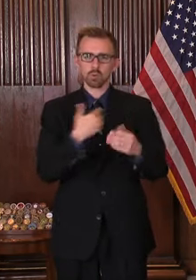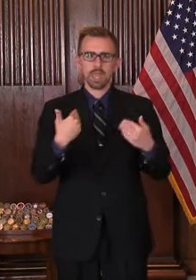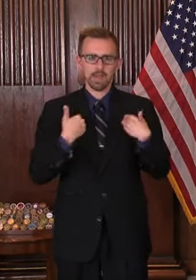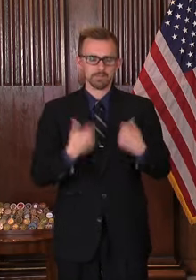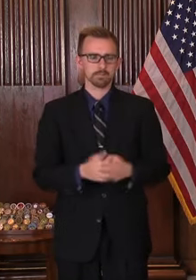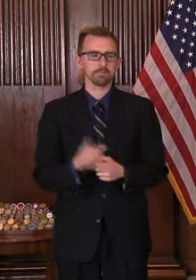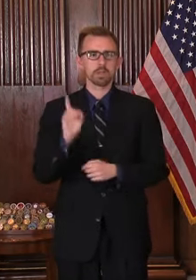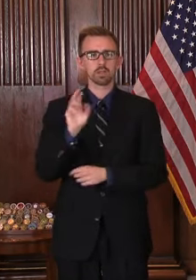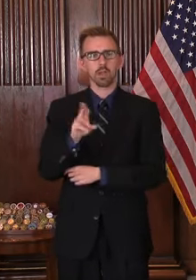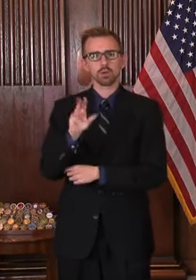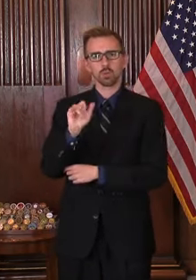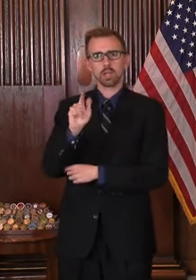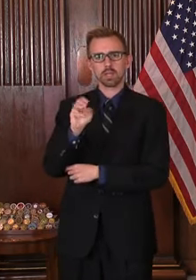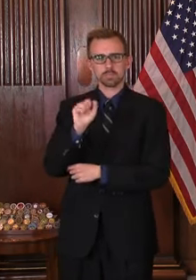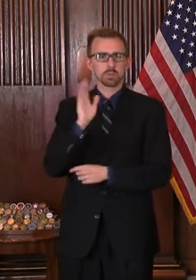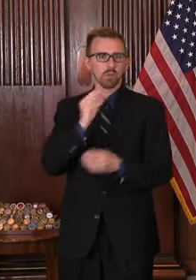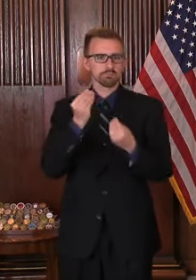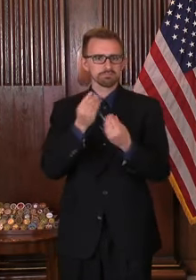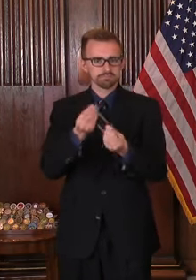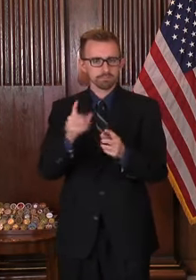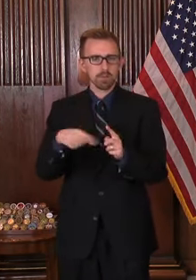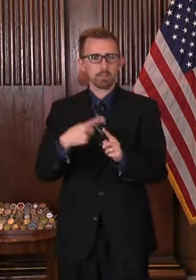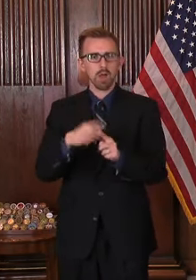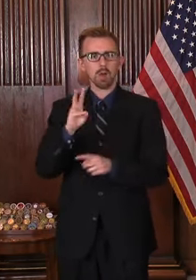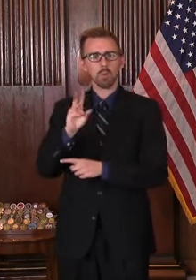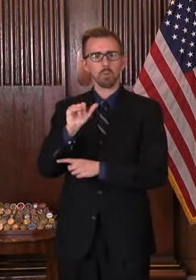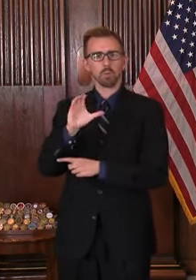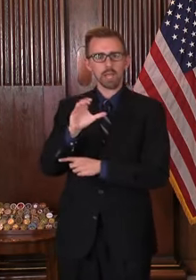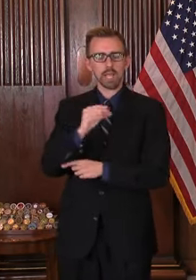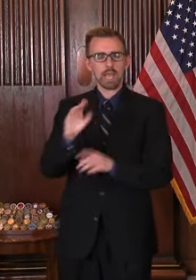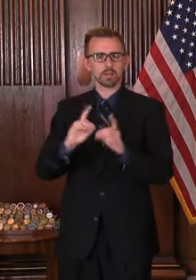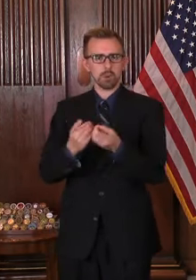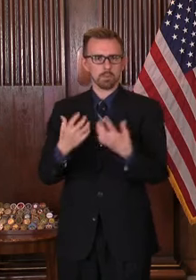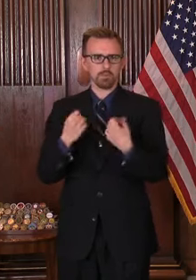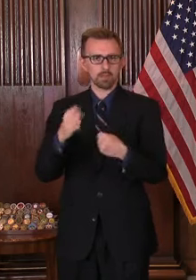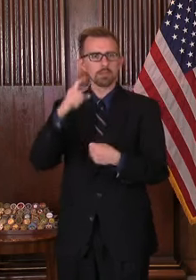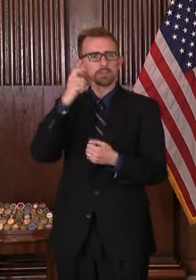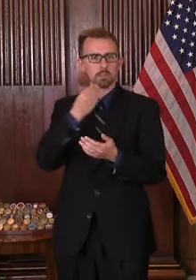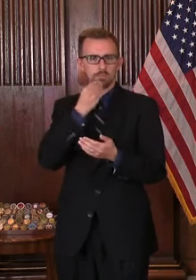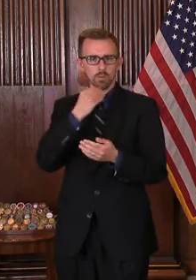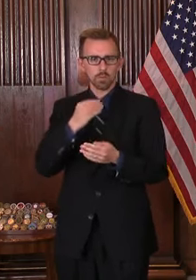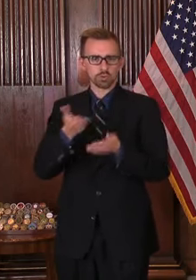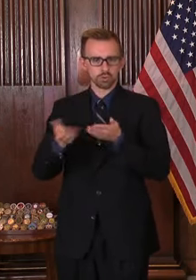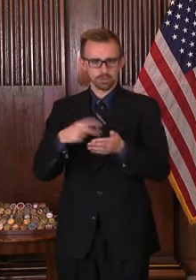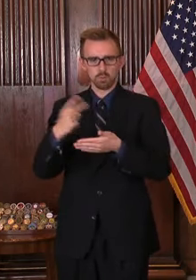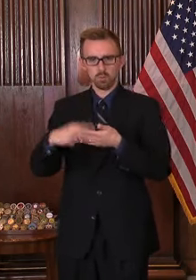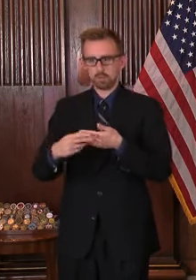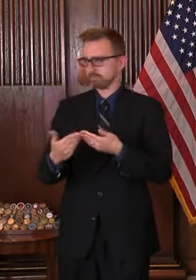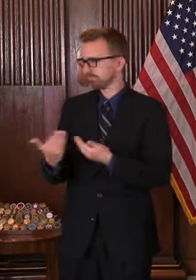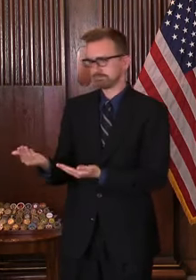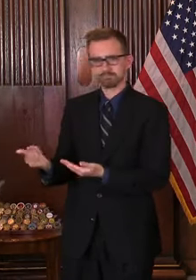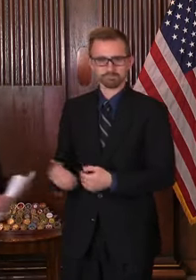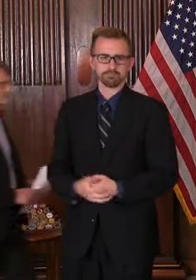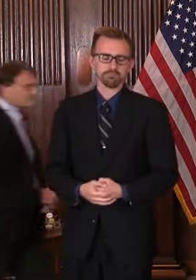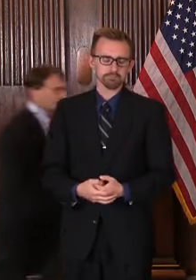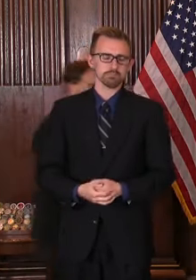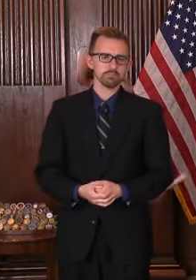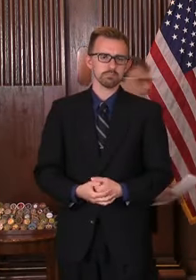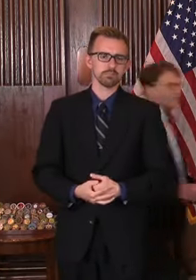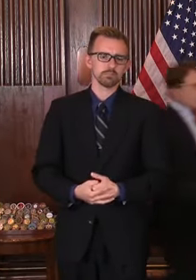more details and also to give an update on the WIC and the Department of Health Summer Food Service Program. Dr. Williams?